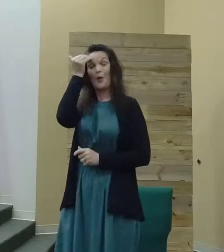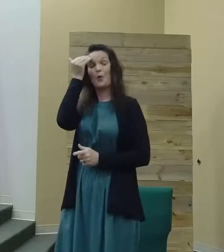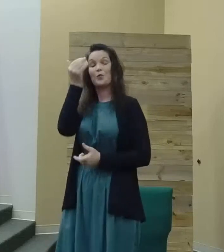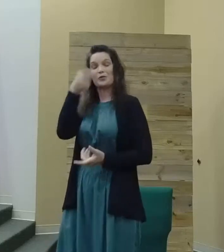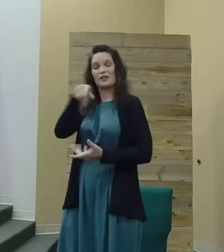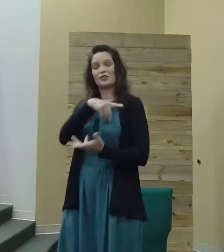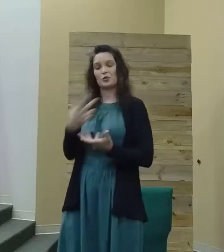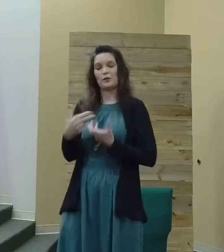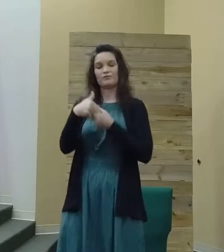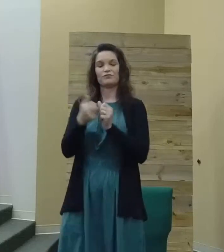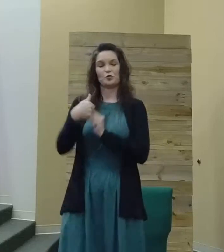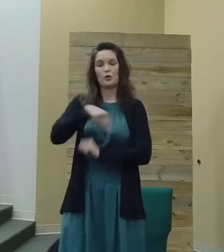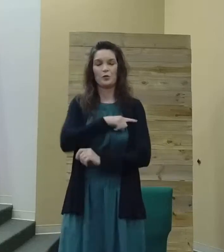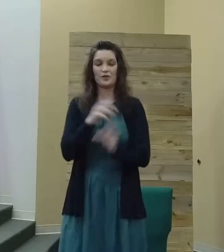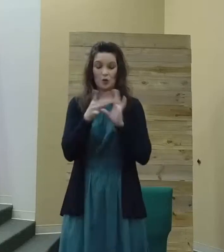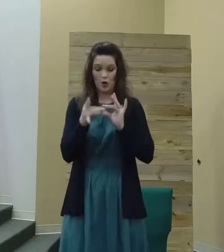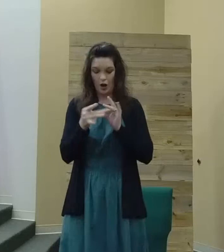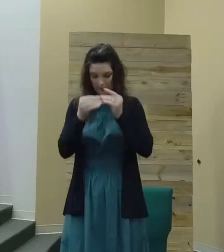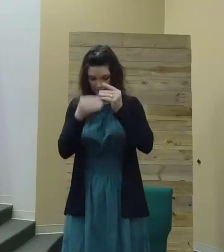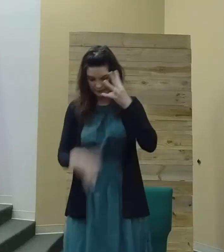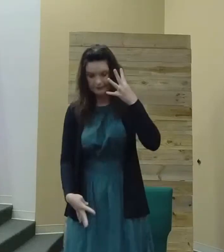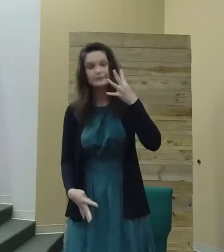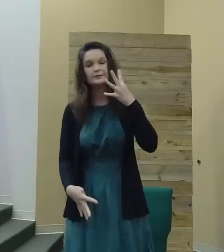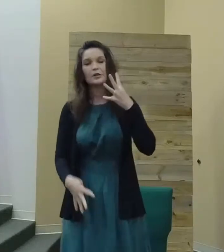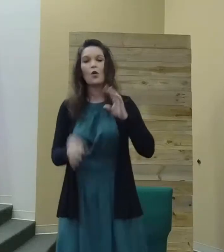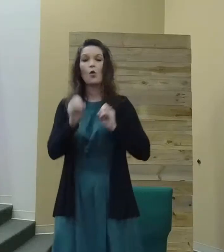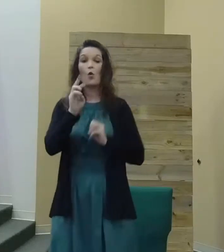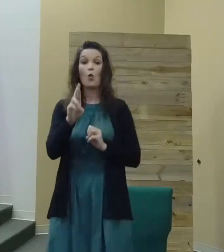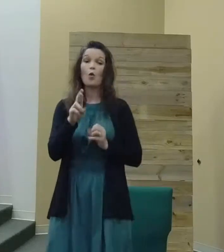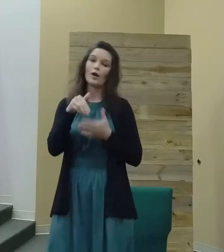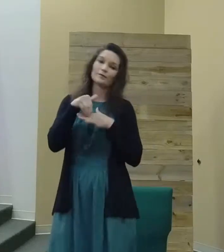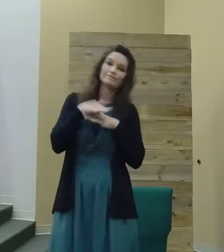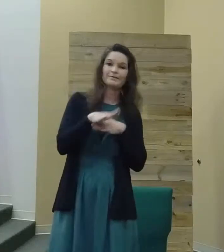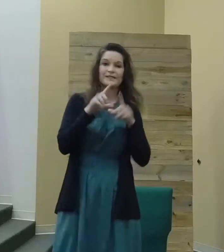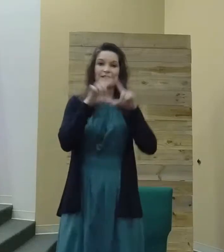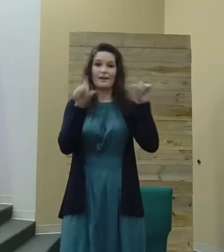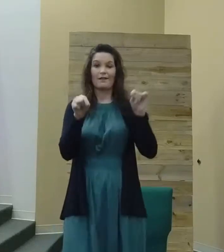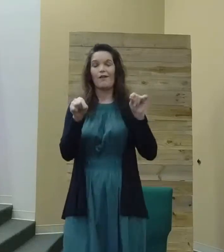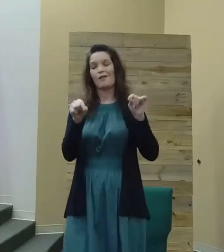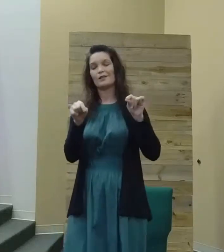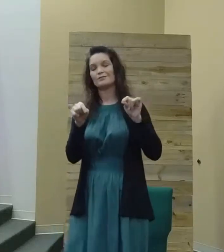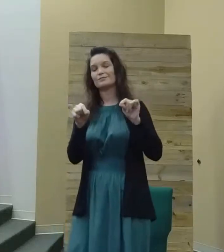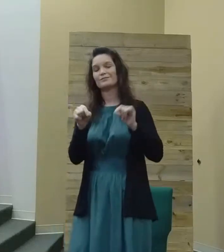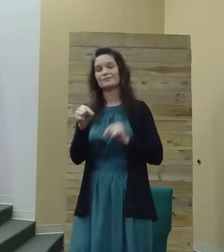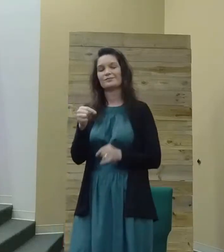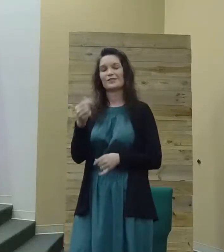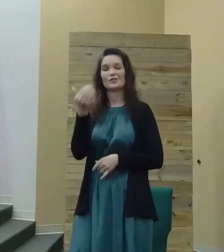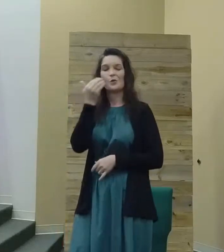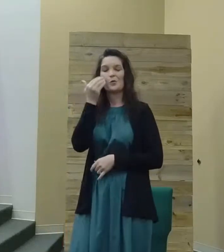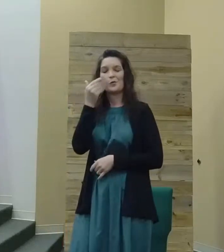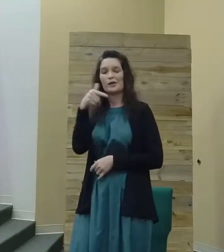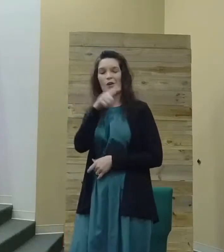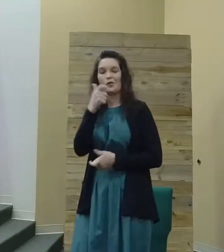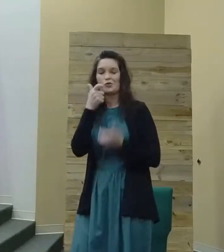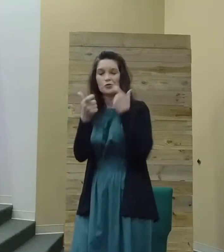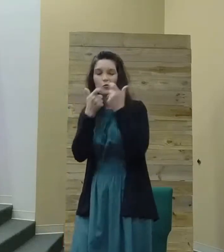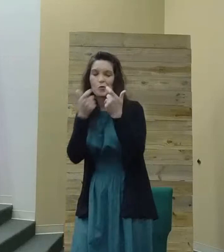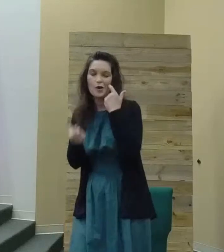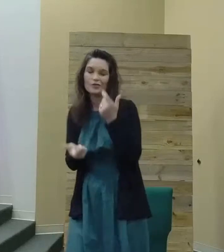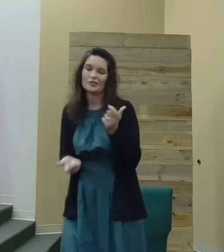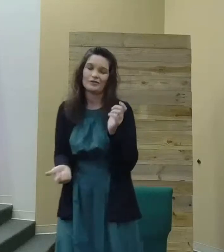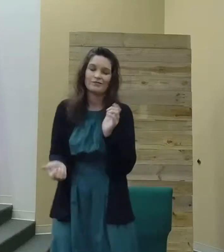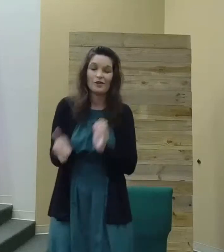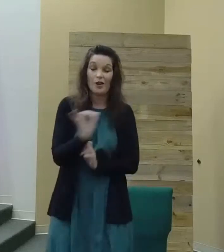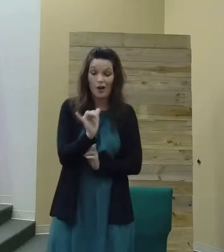this morning. So a comment underneath the video, or send in that digital connection card so that we can know that you're here. But